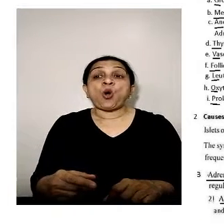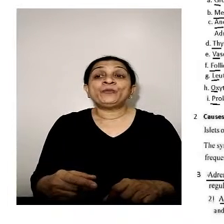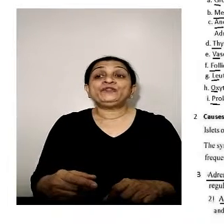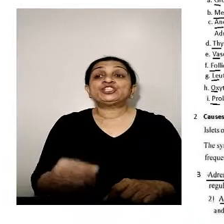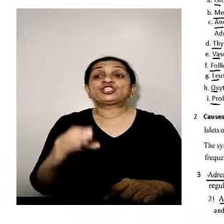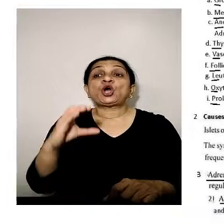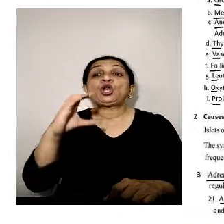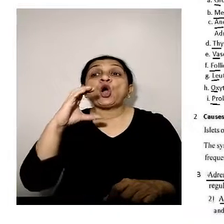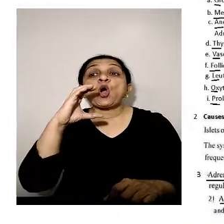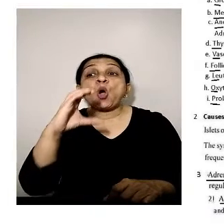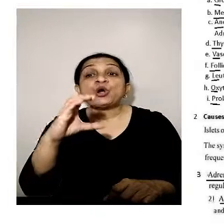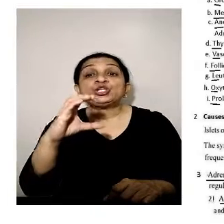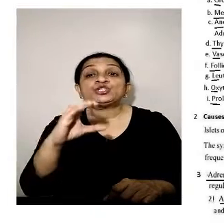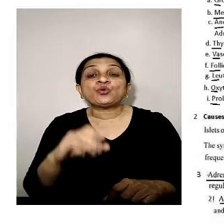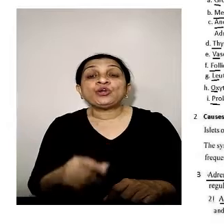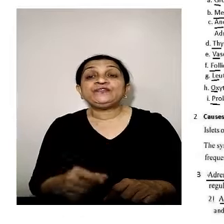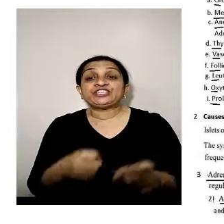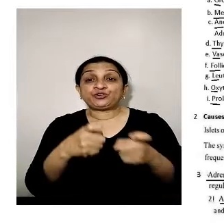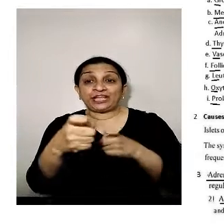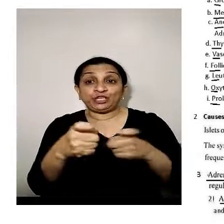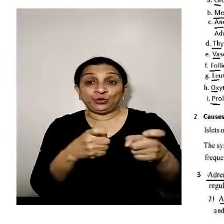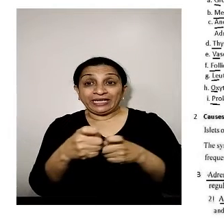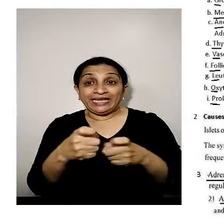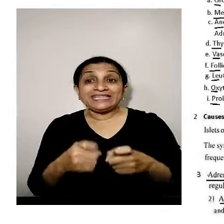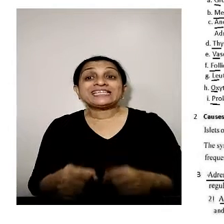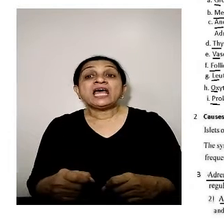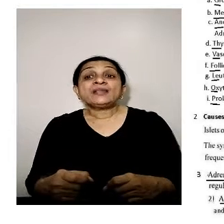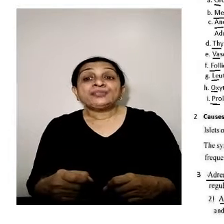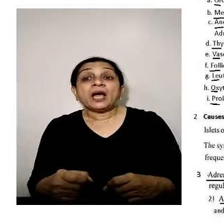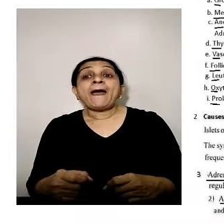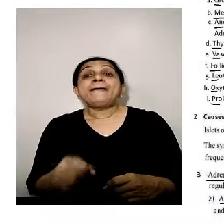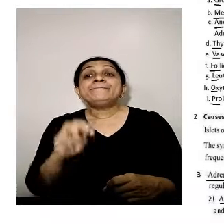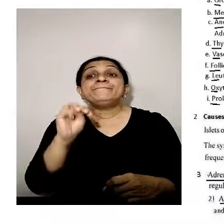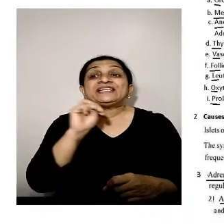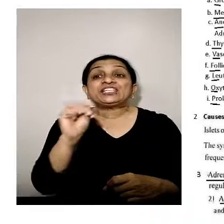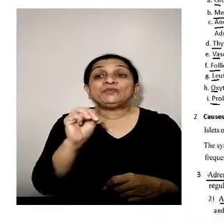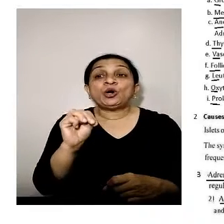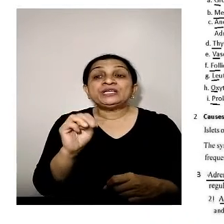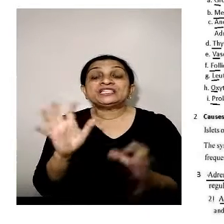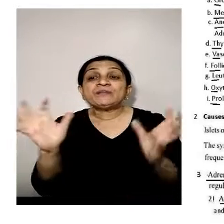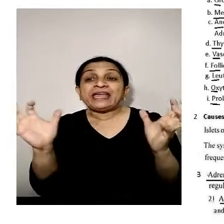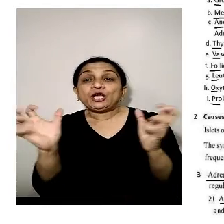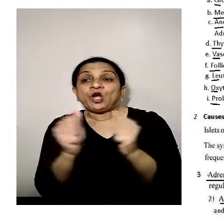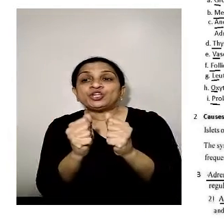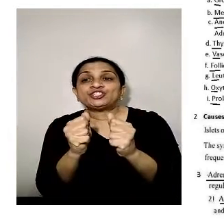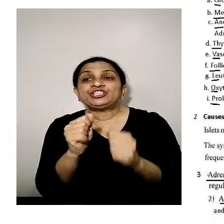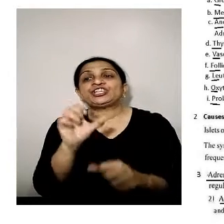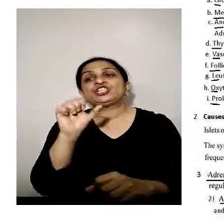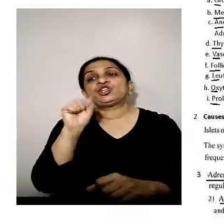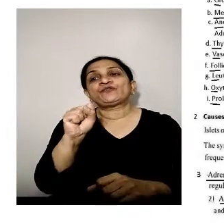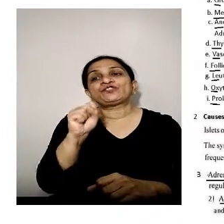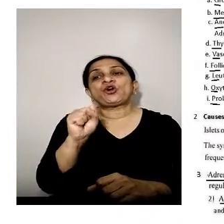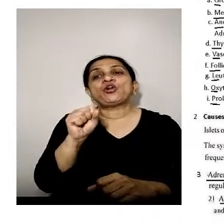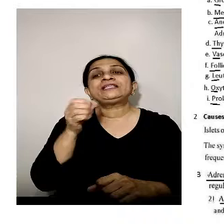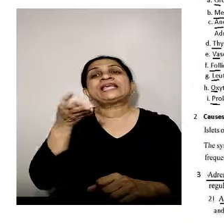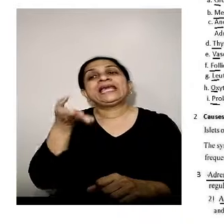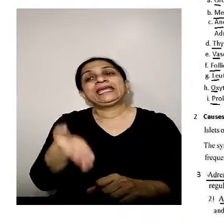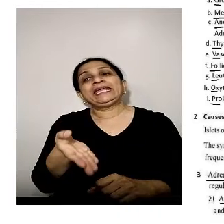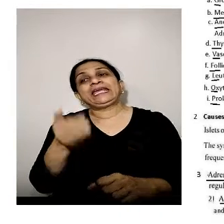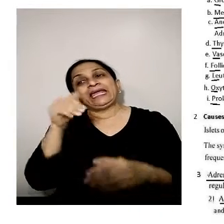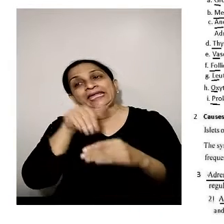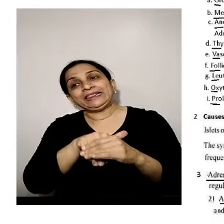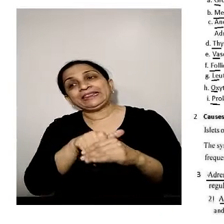the hormone which is called cortisone, which regulates the metabolism and concentration of